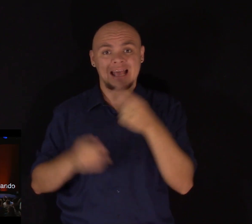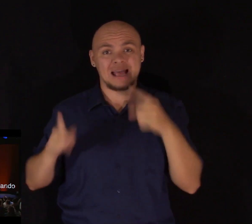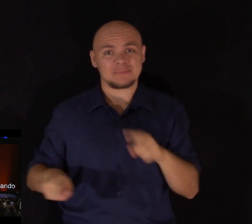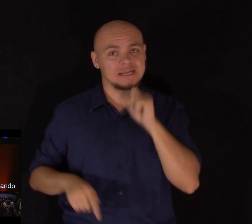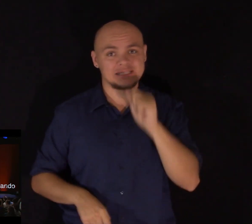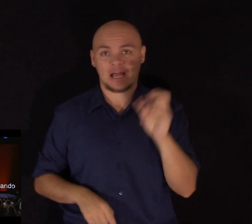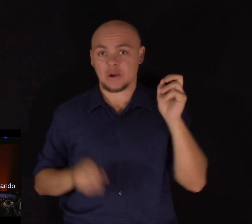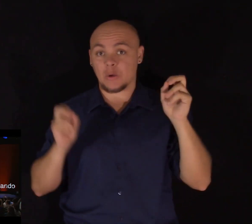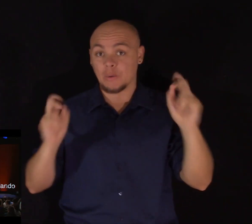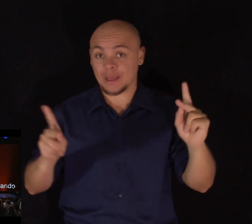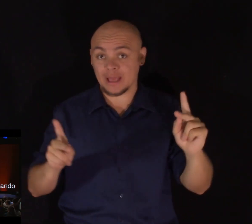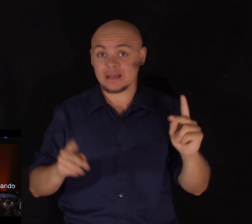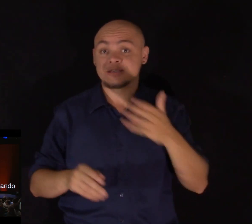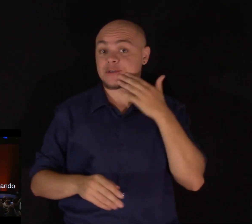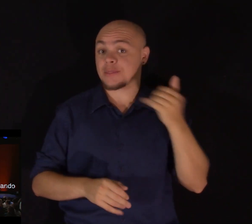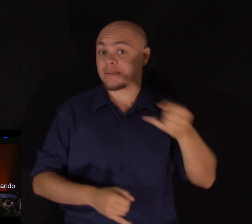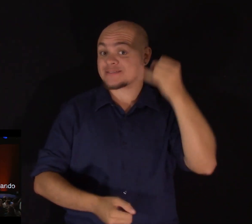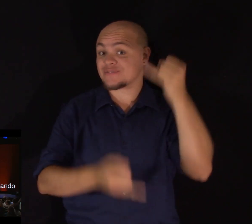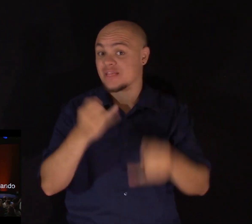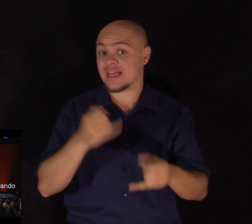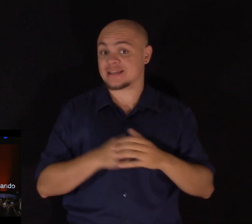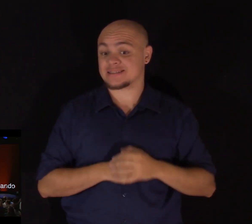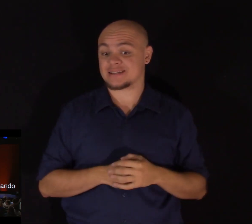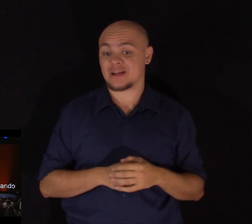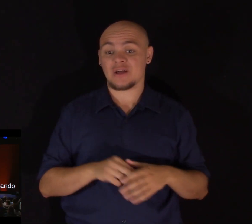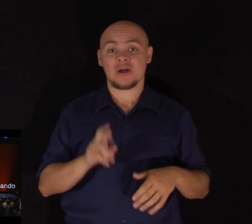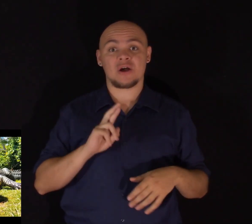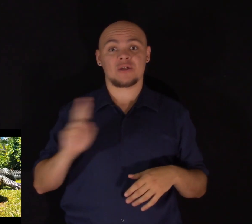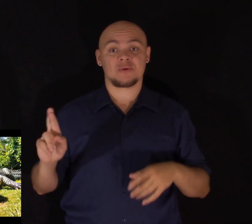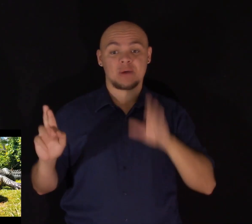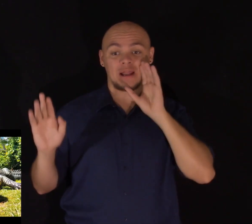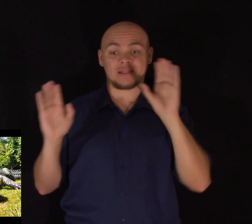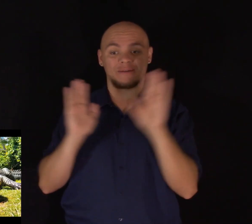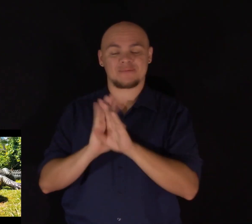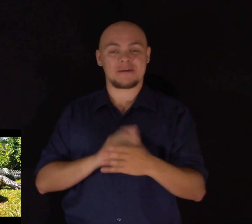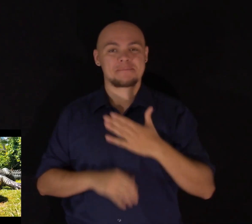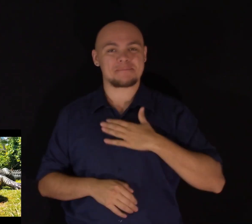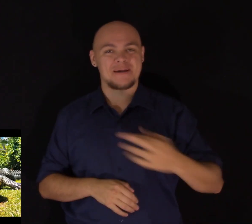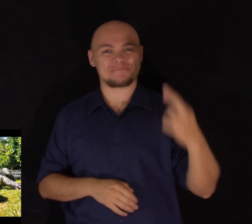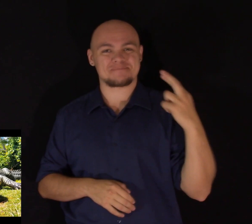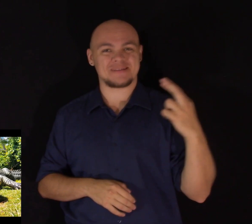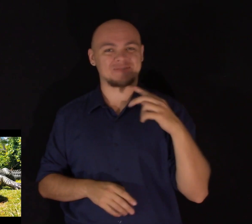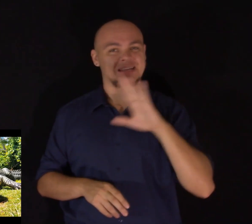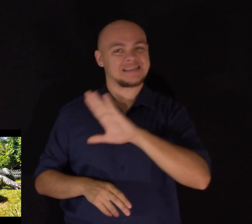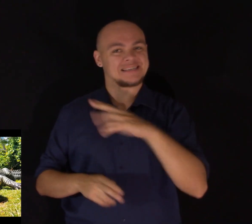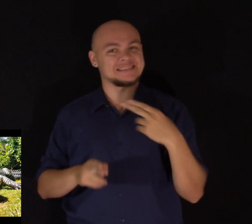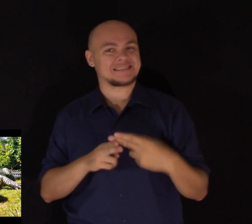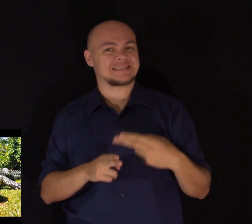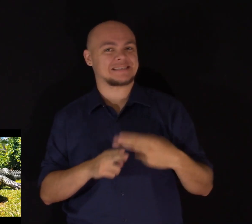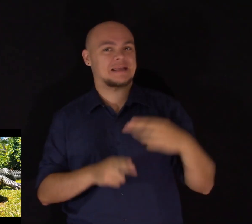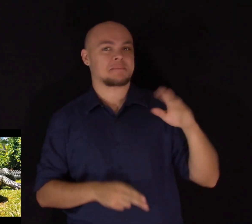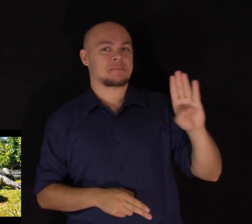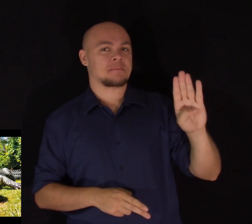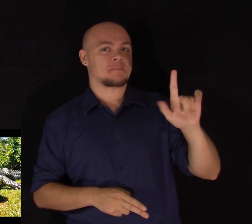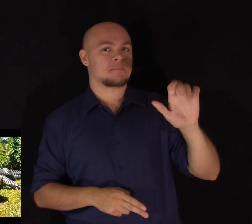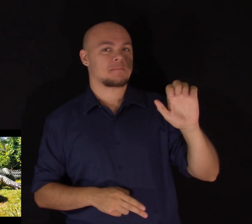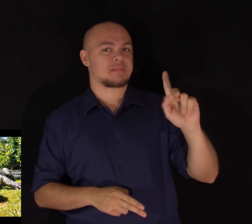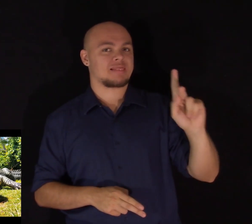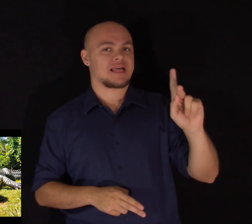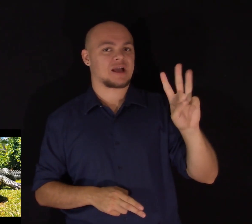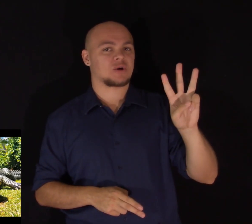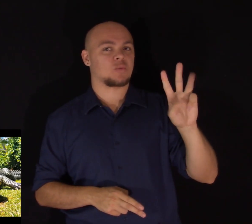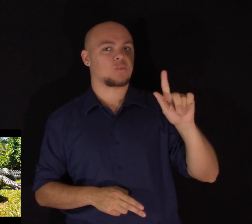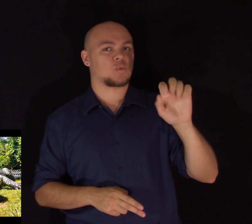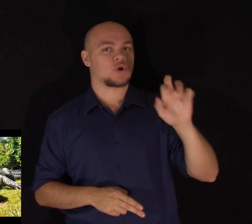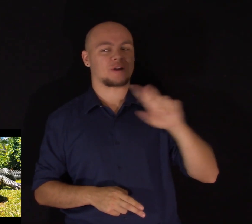I've saved the best for last. On the right side of this picture is my best friend, and his name is Blackwater. And Blackwater is the most